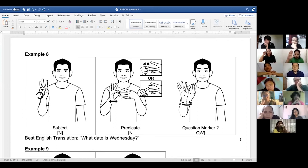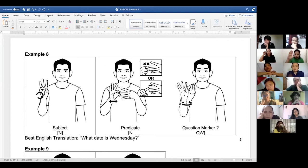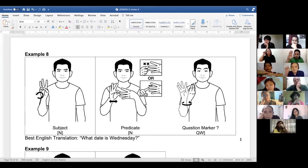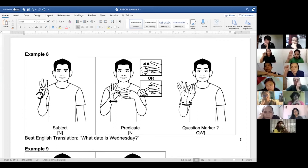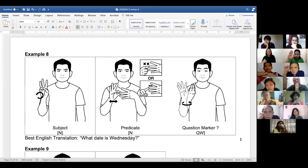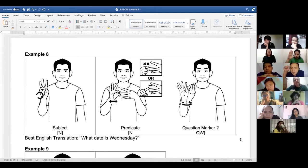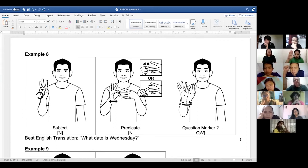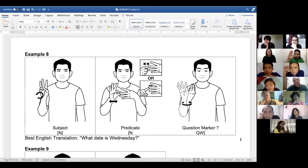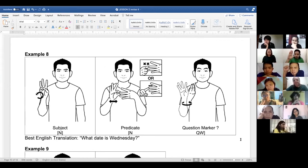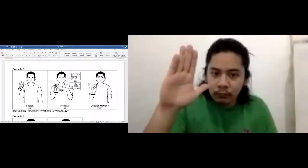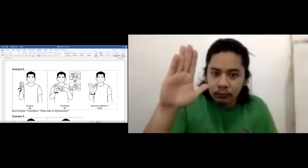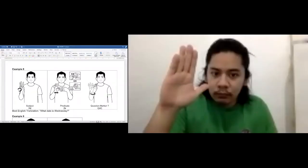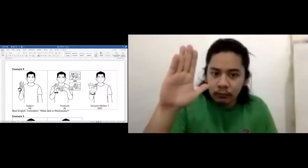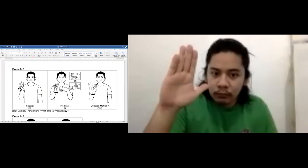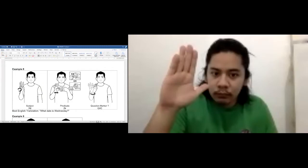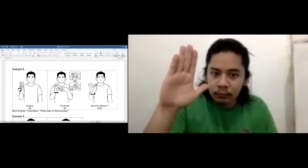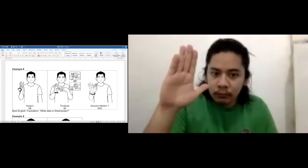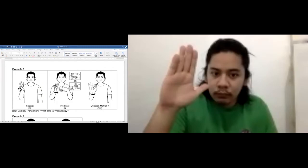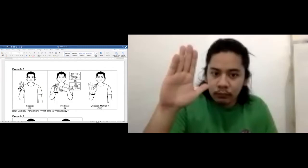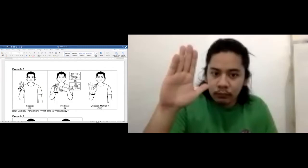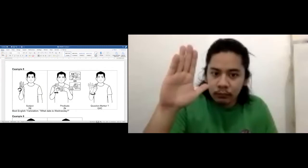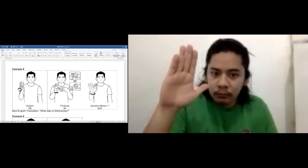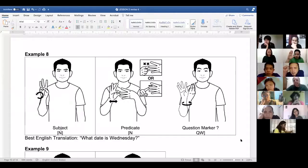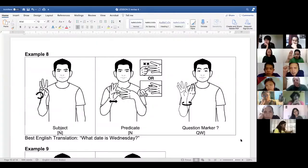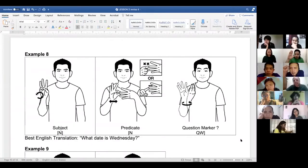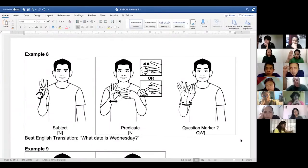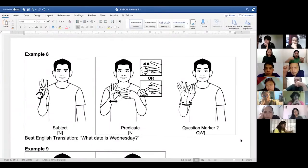Shaq Okay. has his hand up. Yes. Mhm.